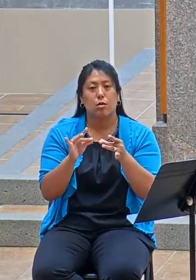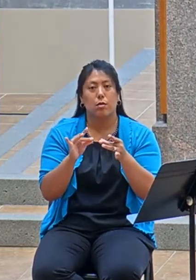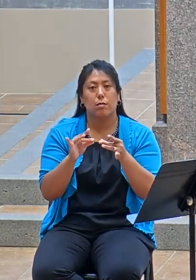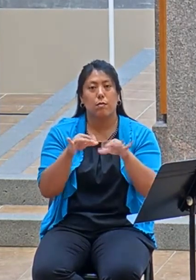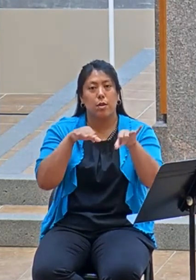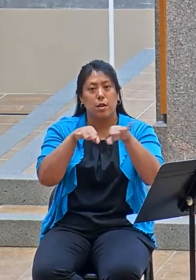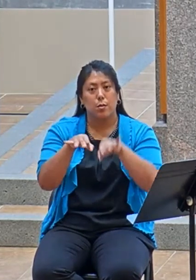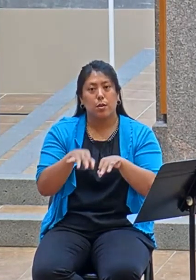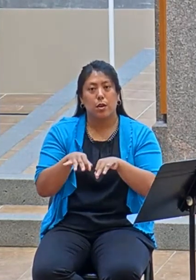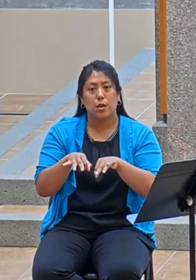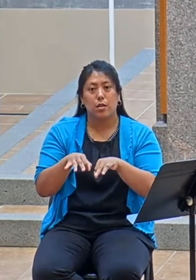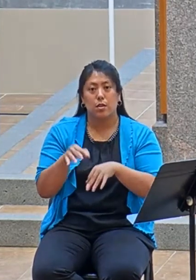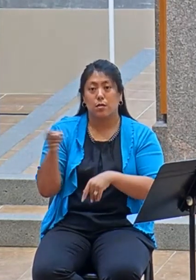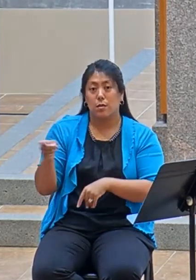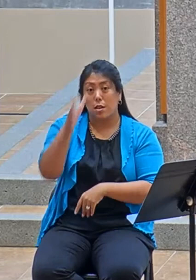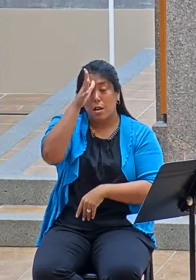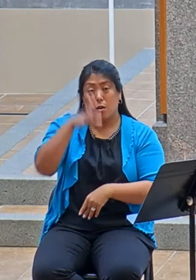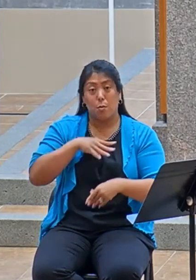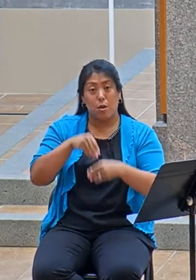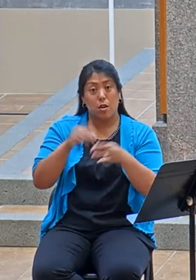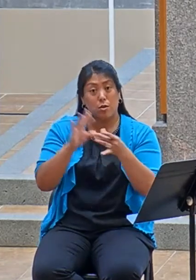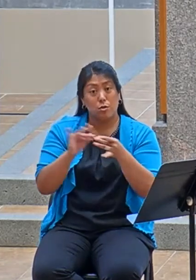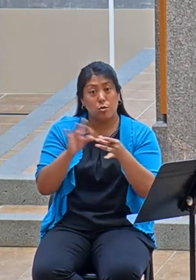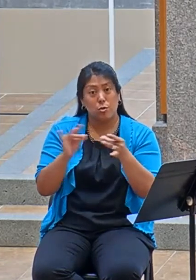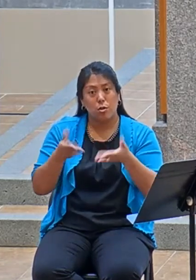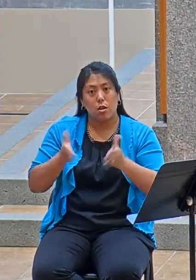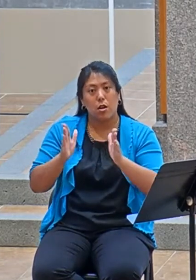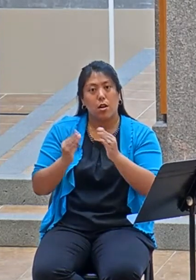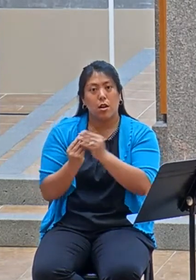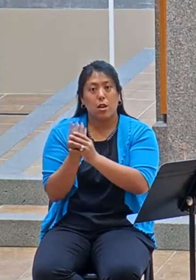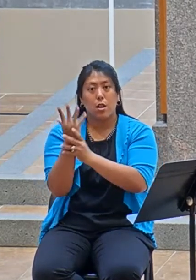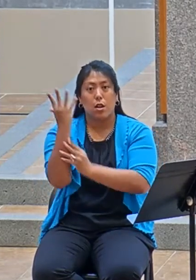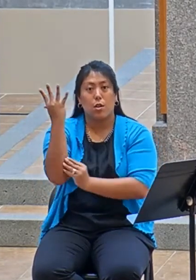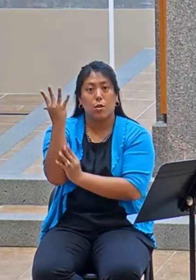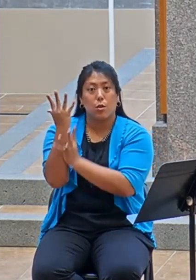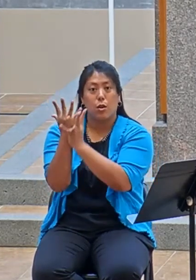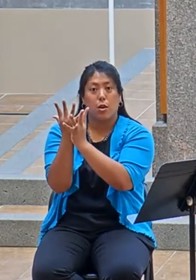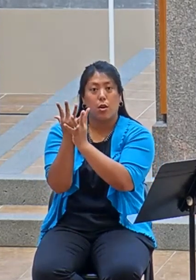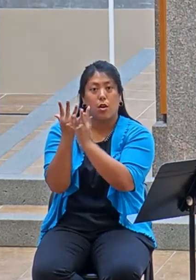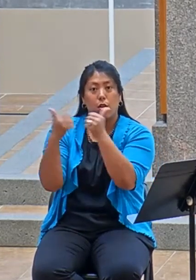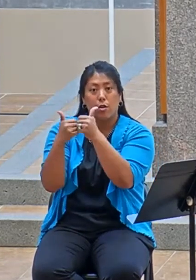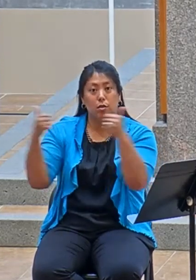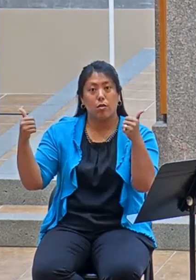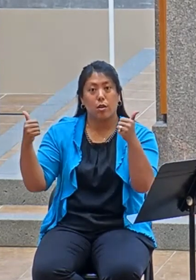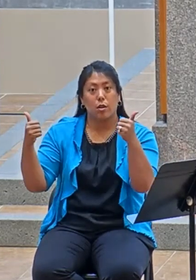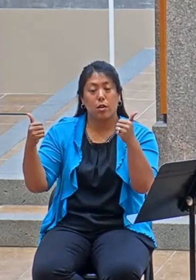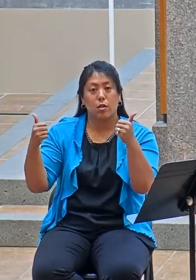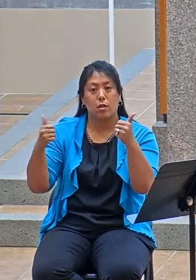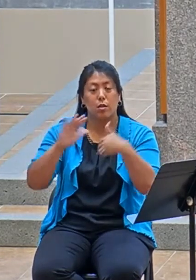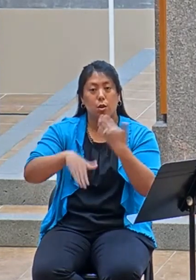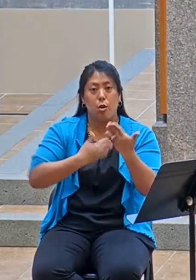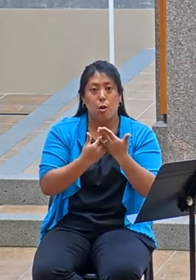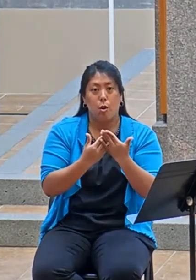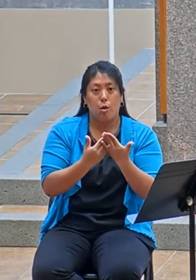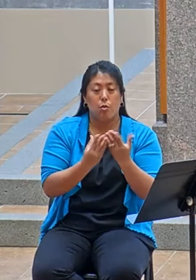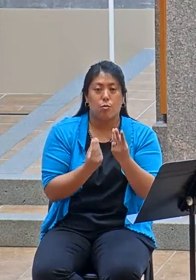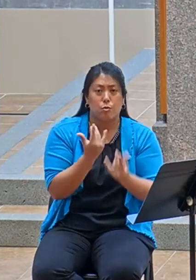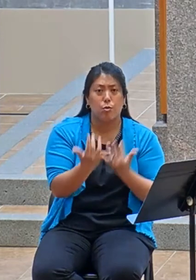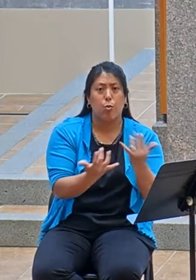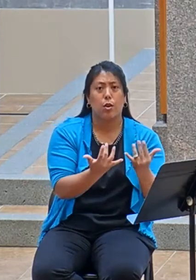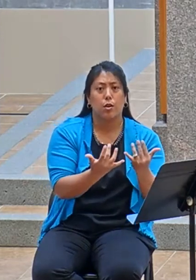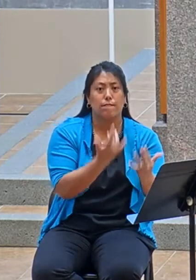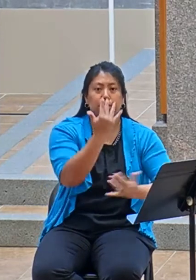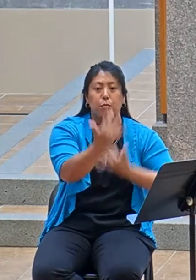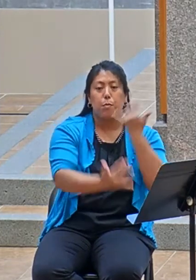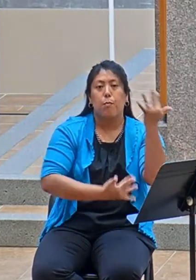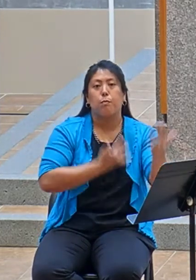weeds to grow and then dividing later and burning the weeds, that actually back